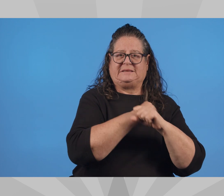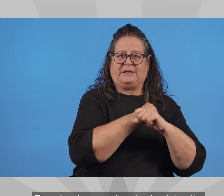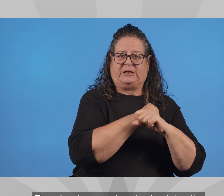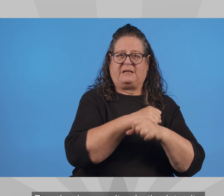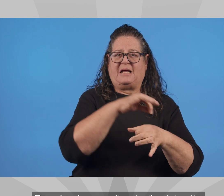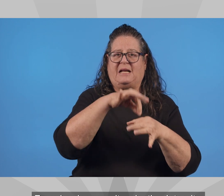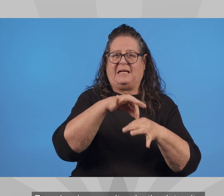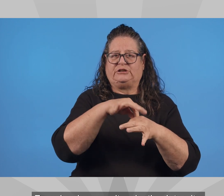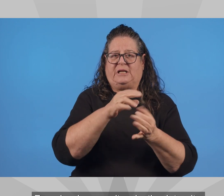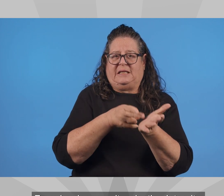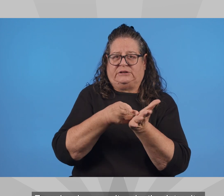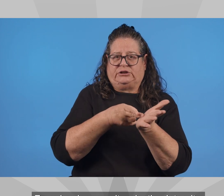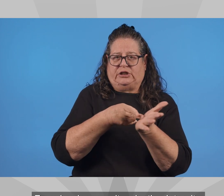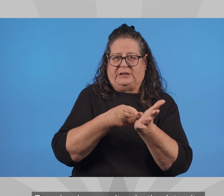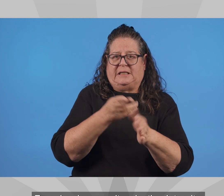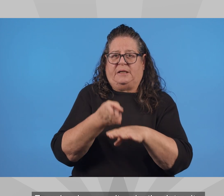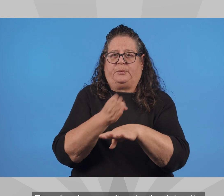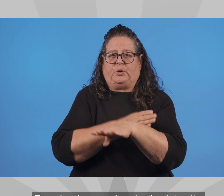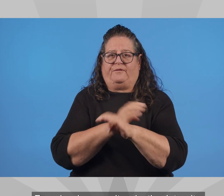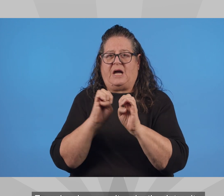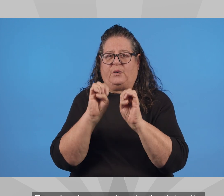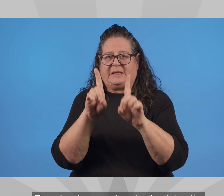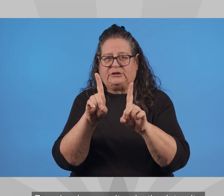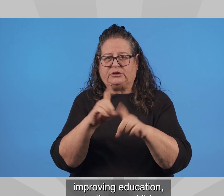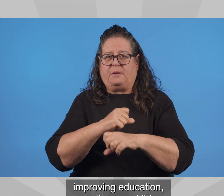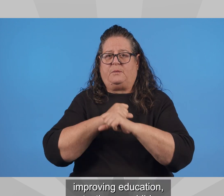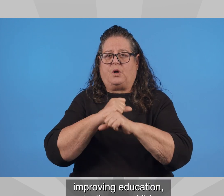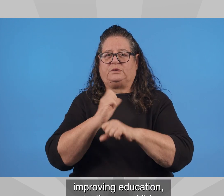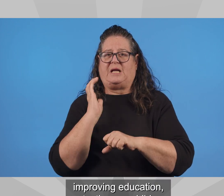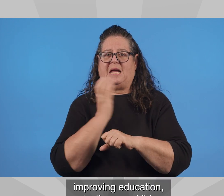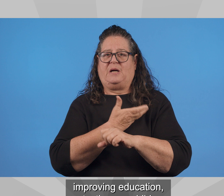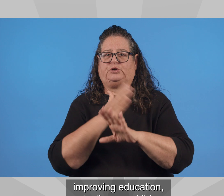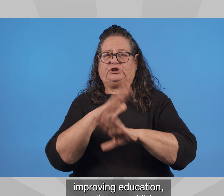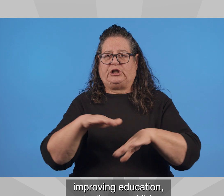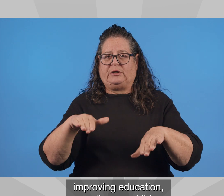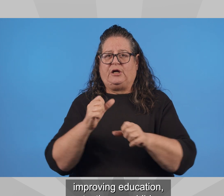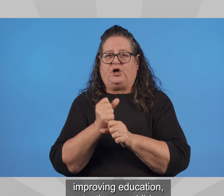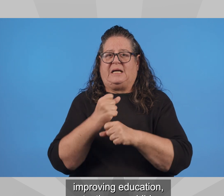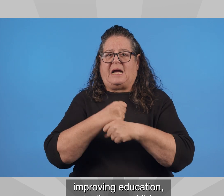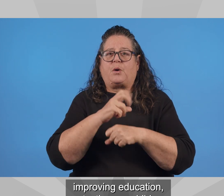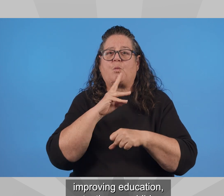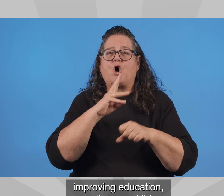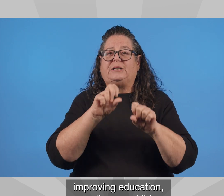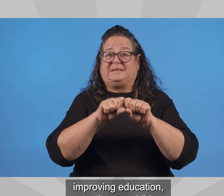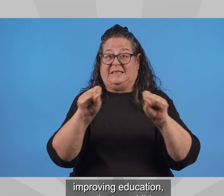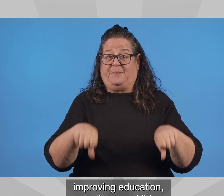From border security, election integrity, improving education, protecting our children,